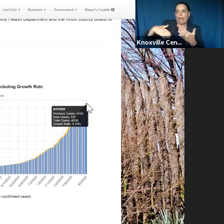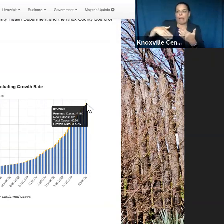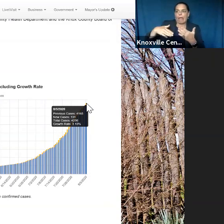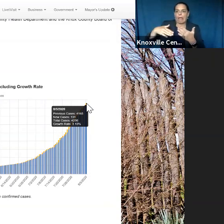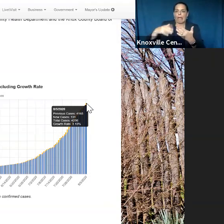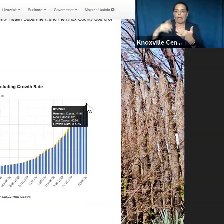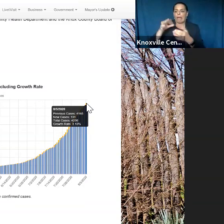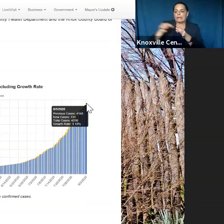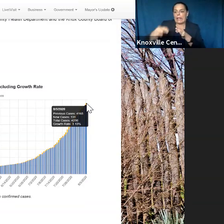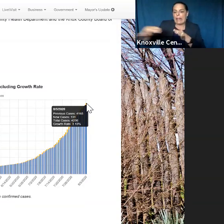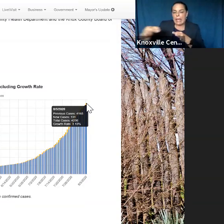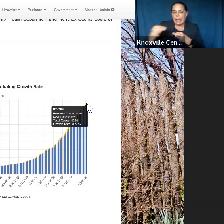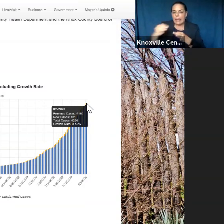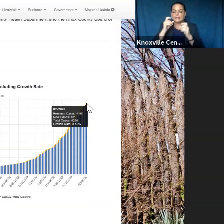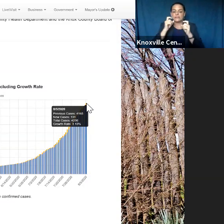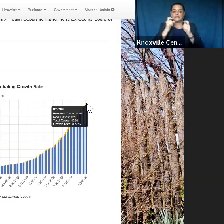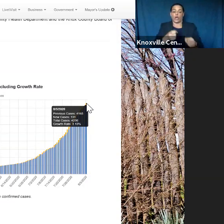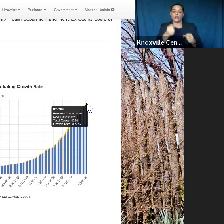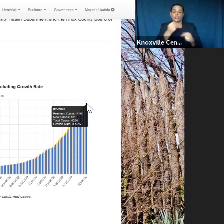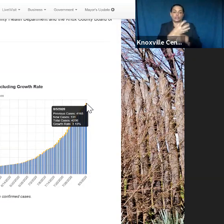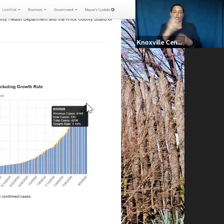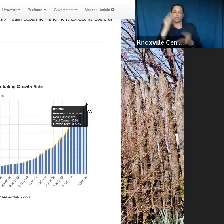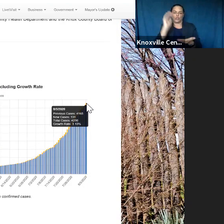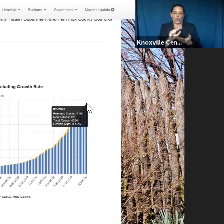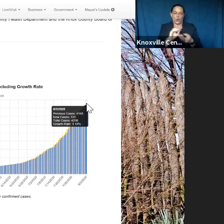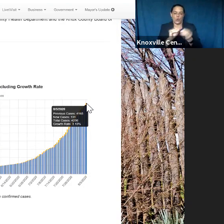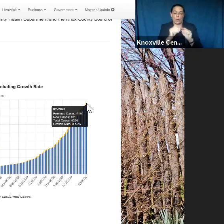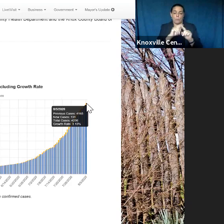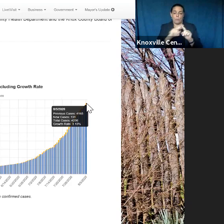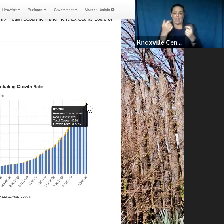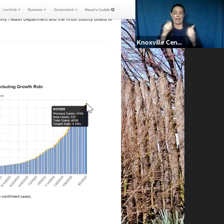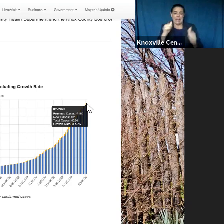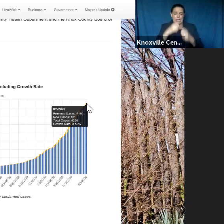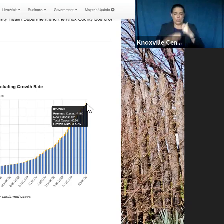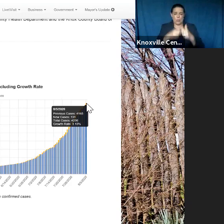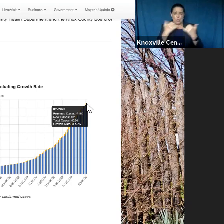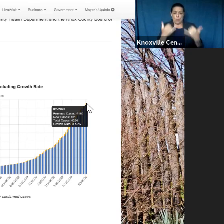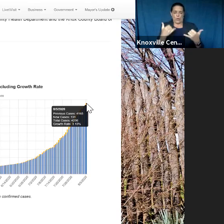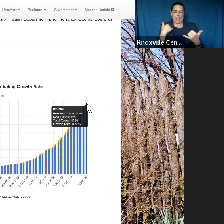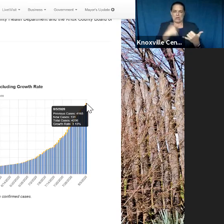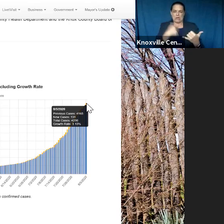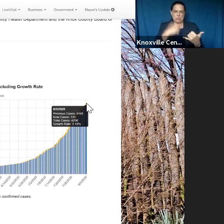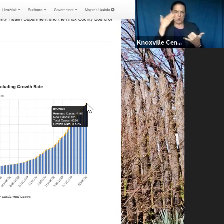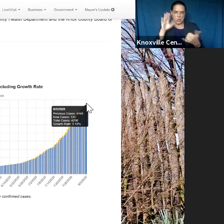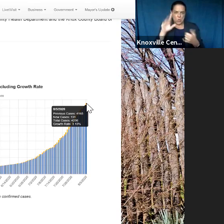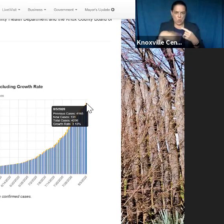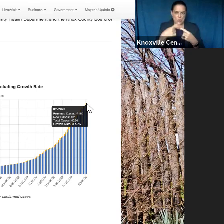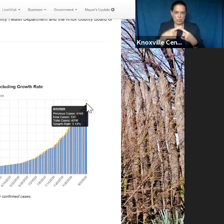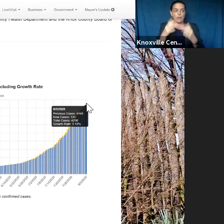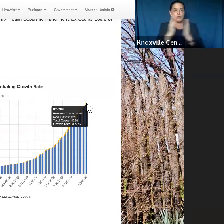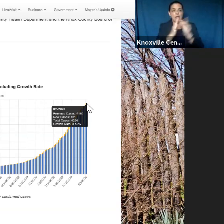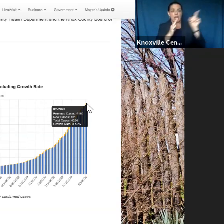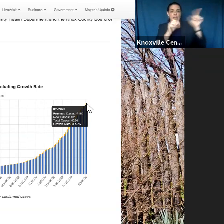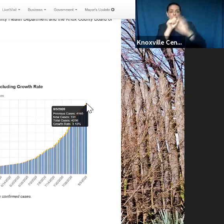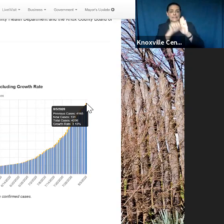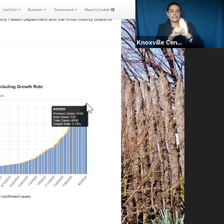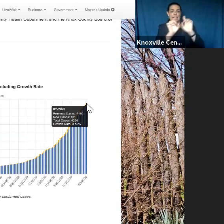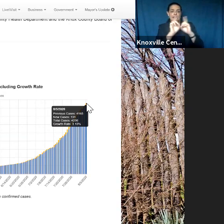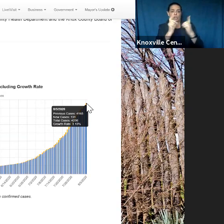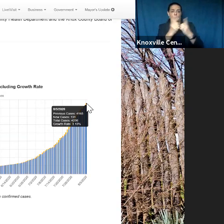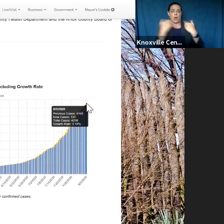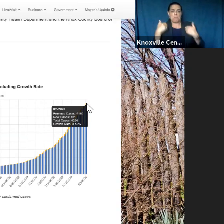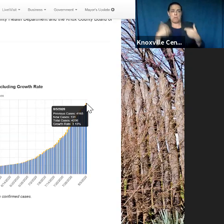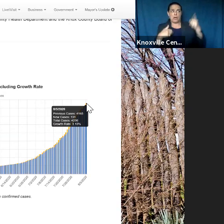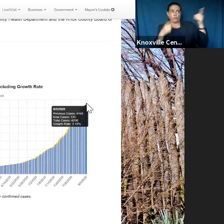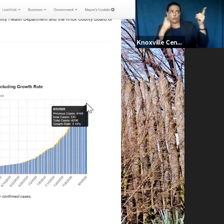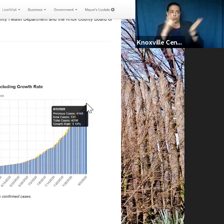number, but we are not aware of any specific issues at this time. We've asked the State Department of Health to see if there's anything they are noticing